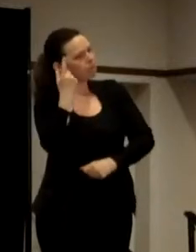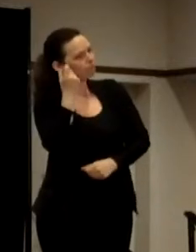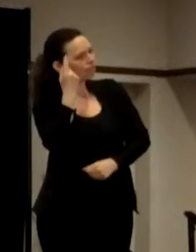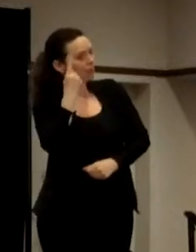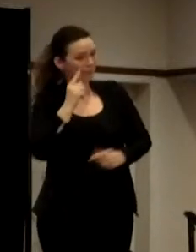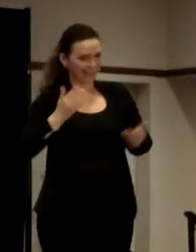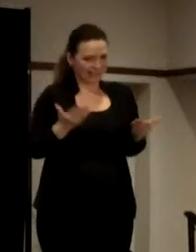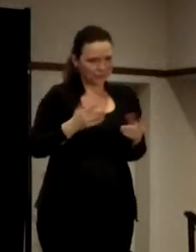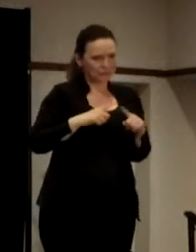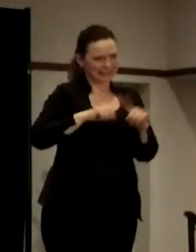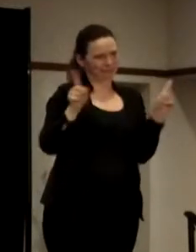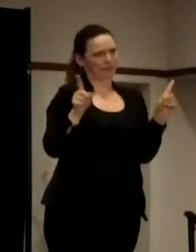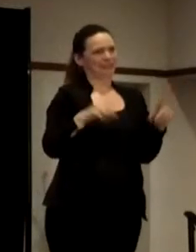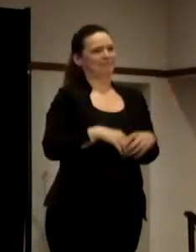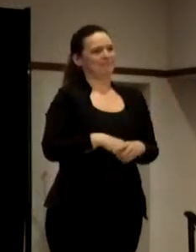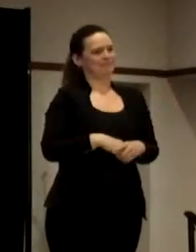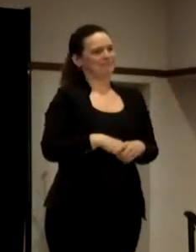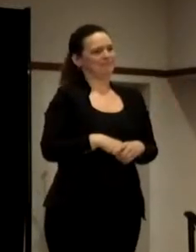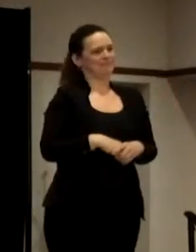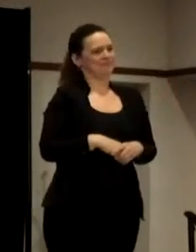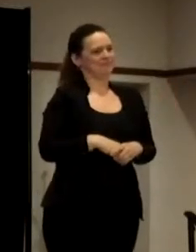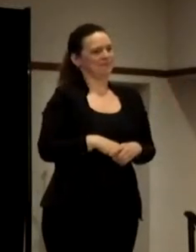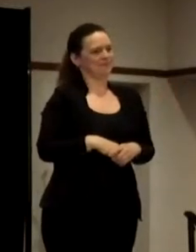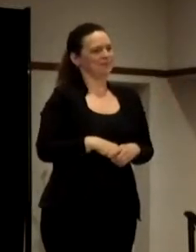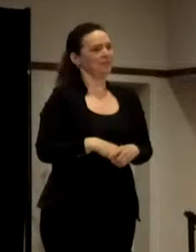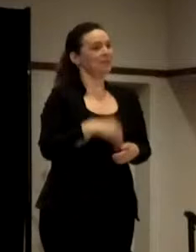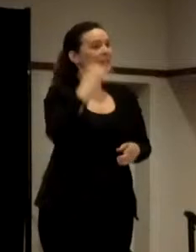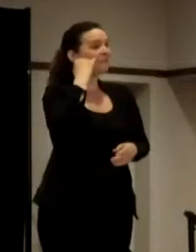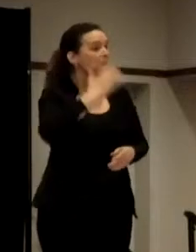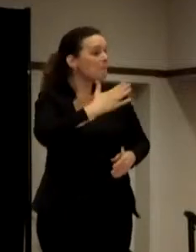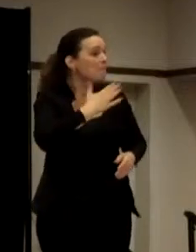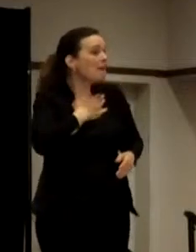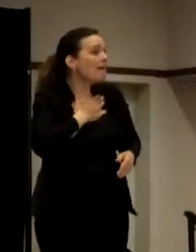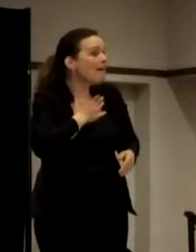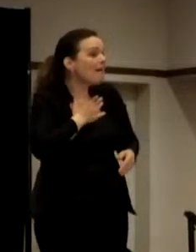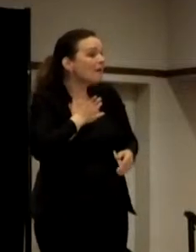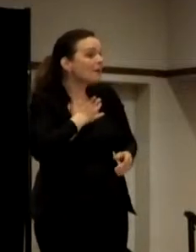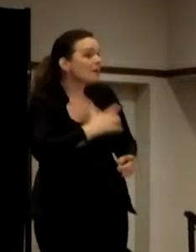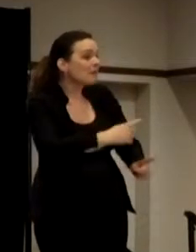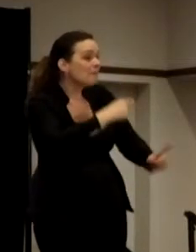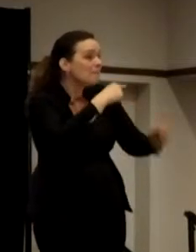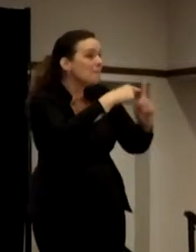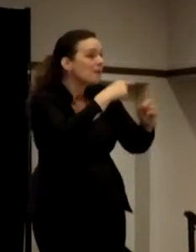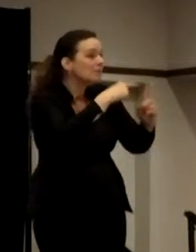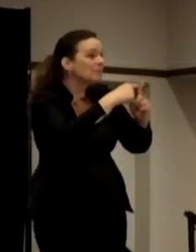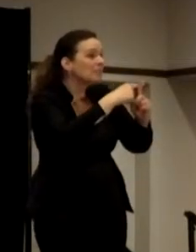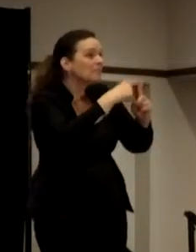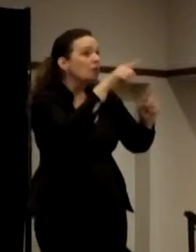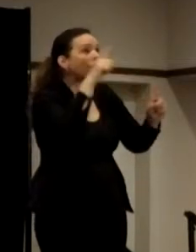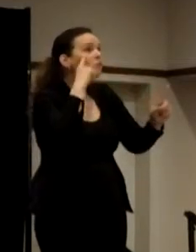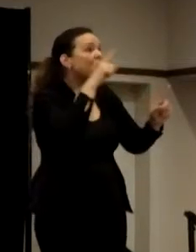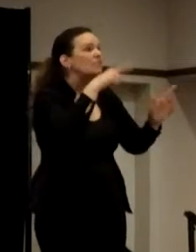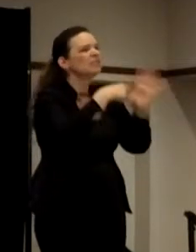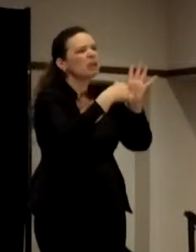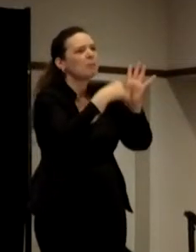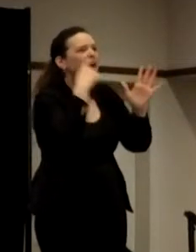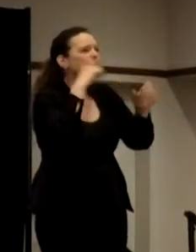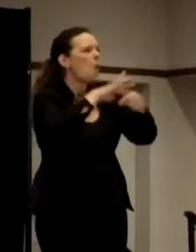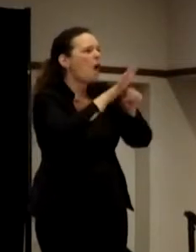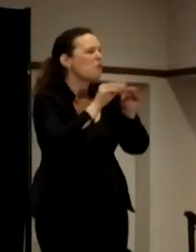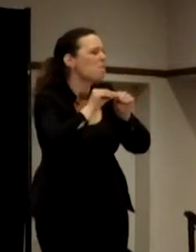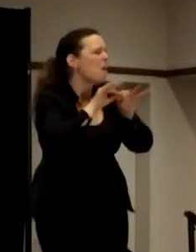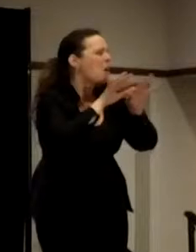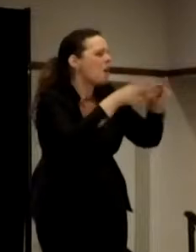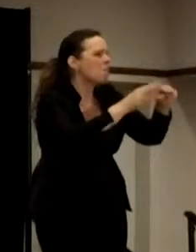my positive rate was at 5, I would be managing the crisis differently than I am when it's under 1. Would you increase capacity